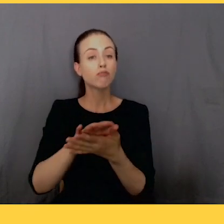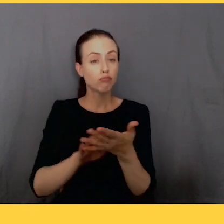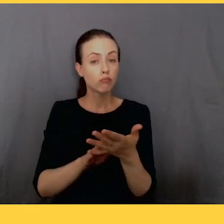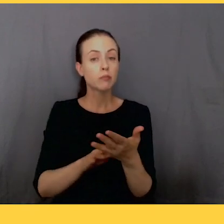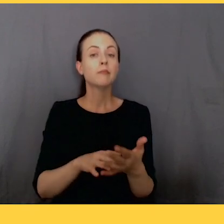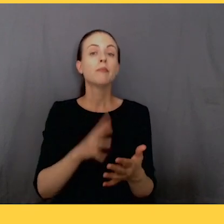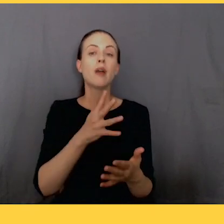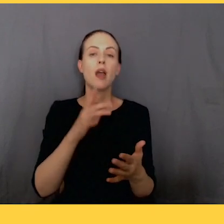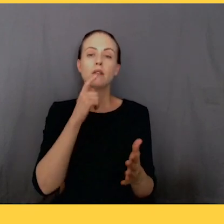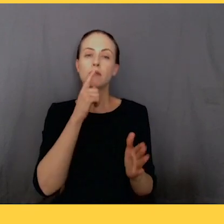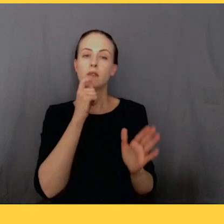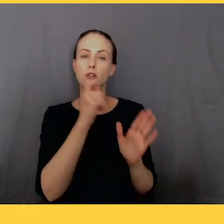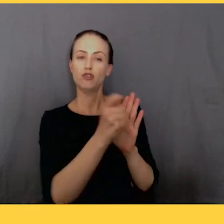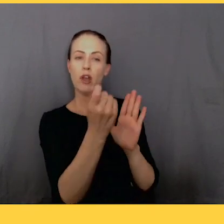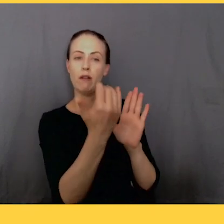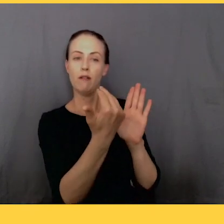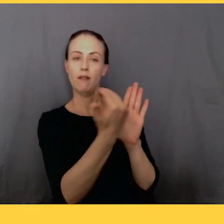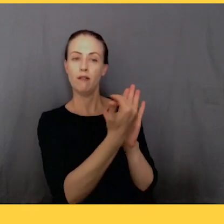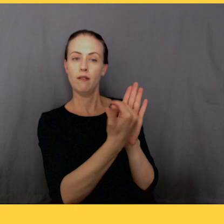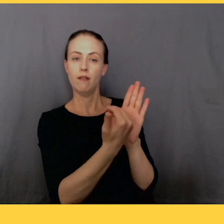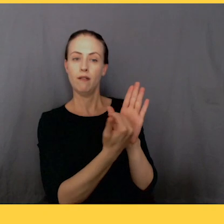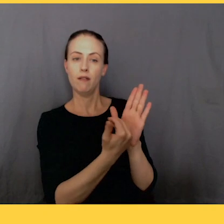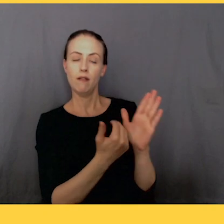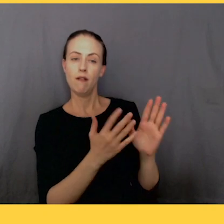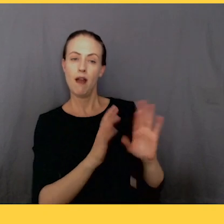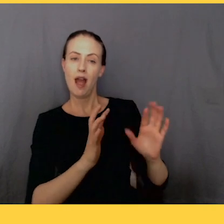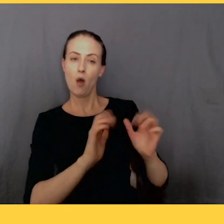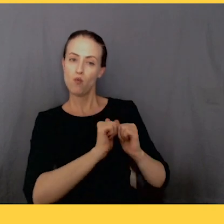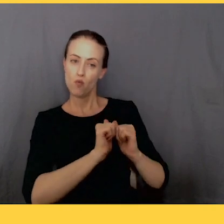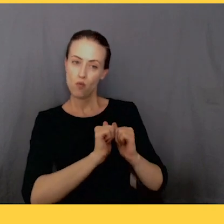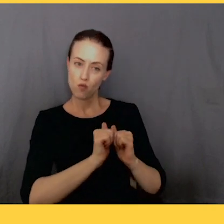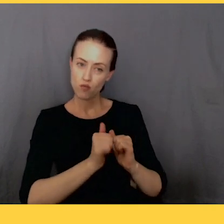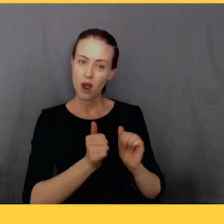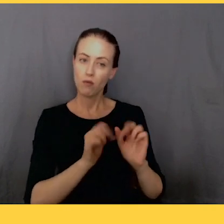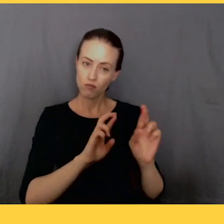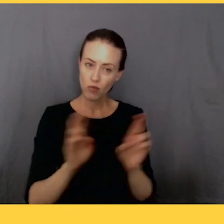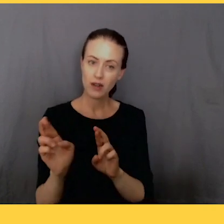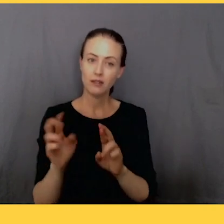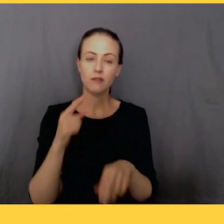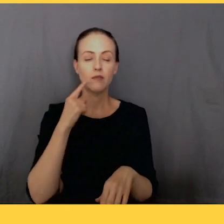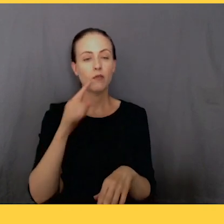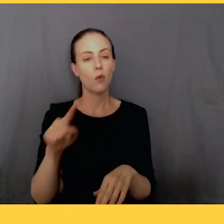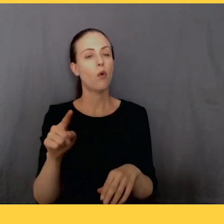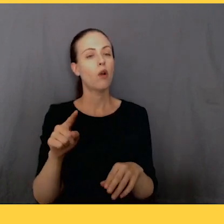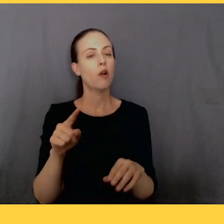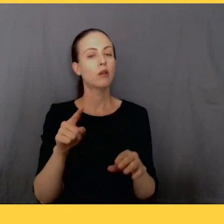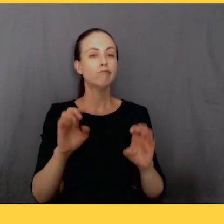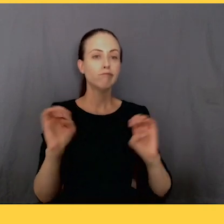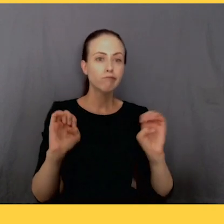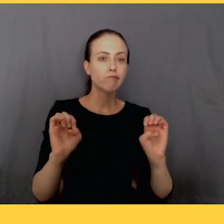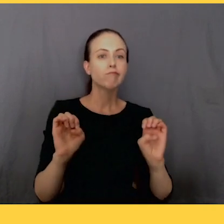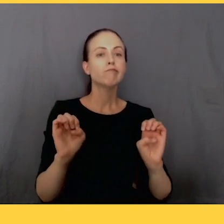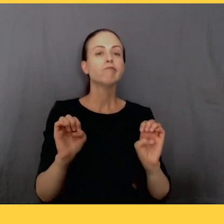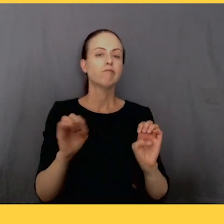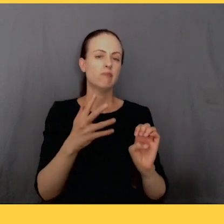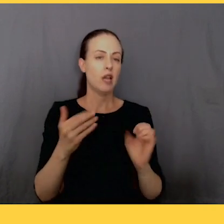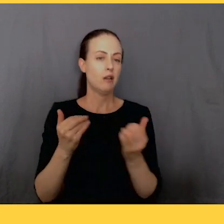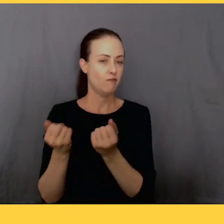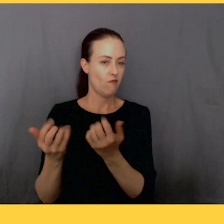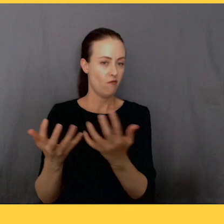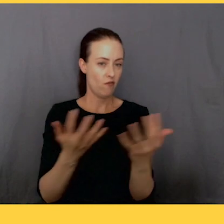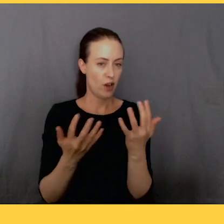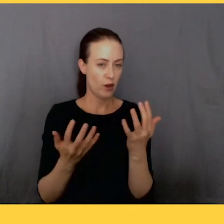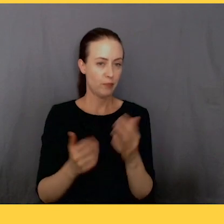be prepared, not just for power outages, but also for other emergencies. At this point,